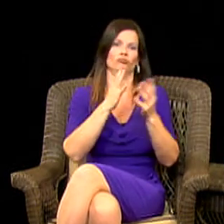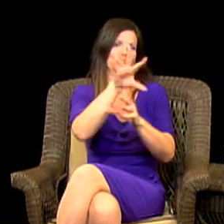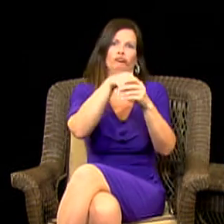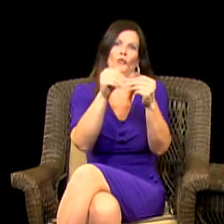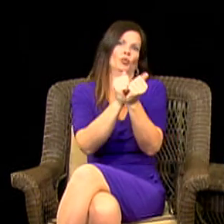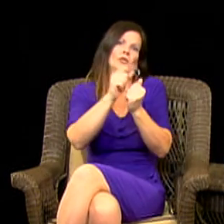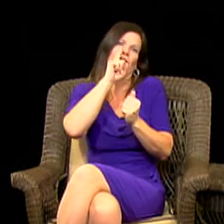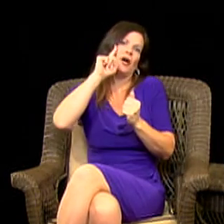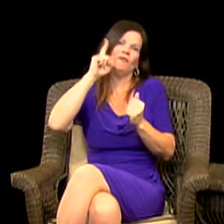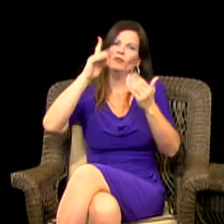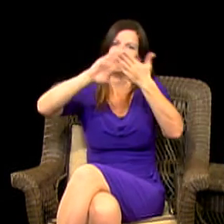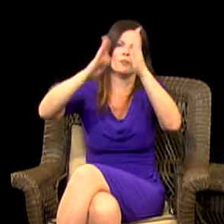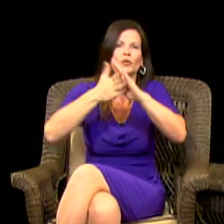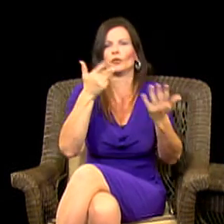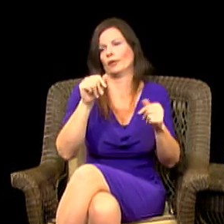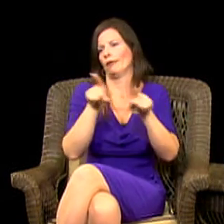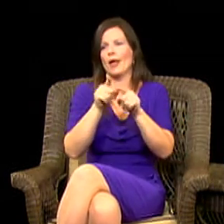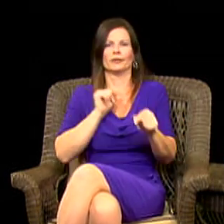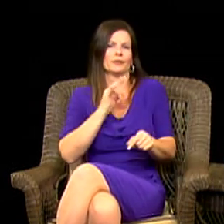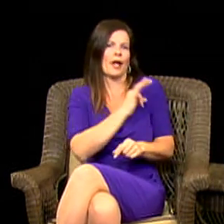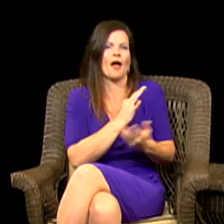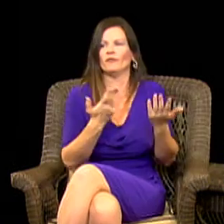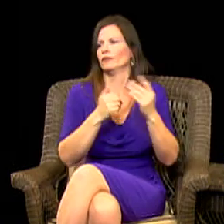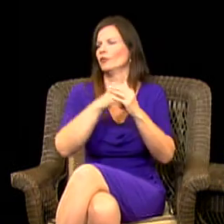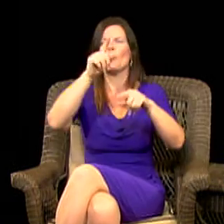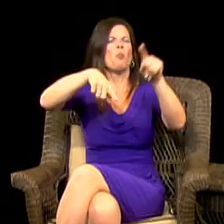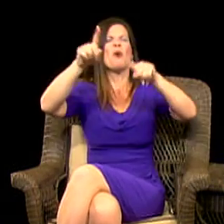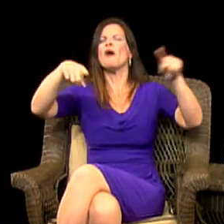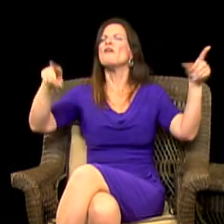of the teachers there who've been involved in this particular